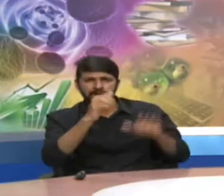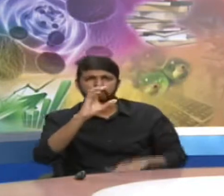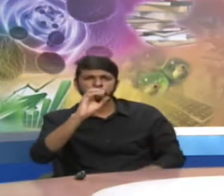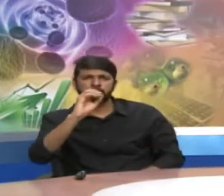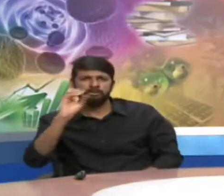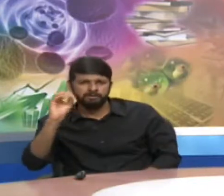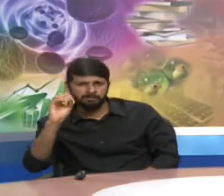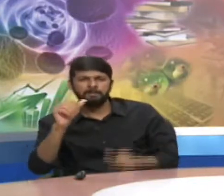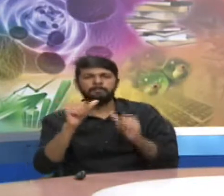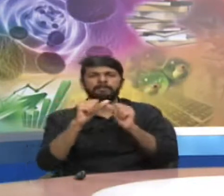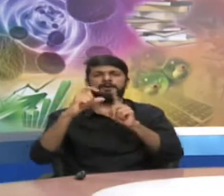6th century AD.